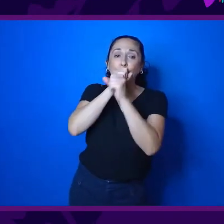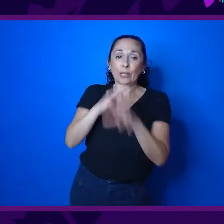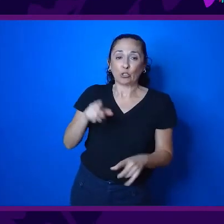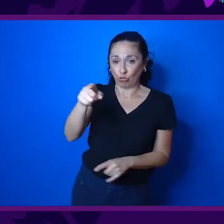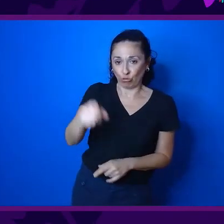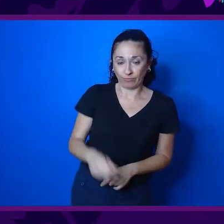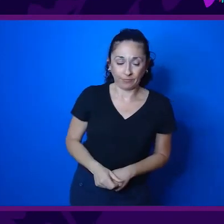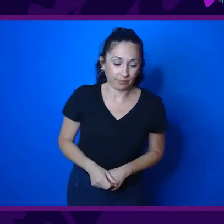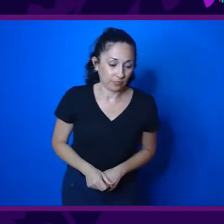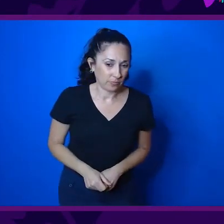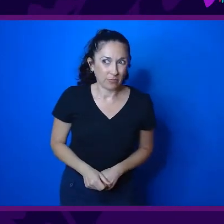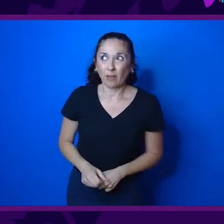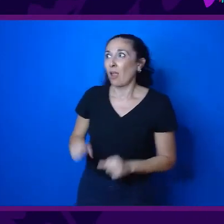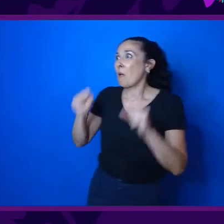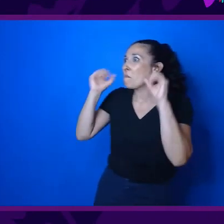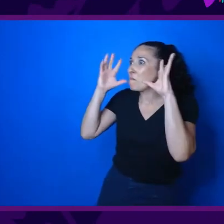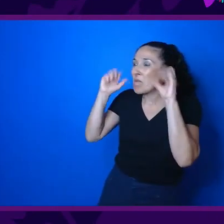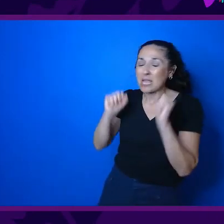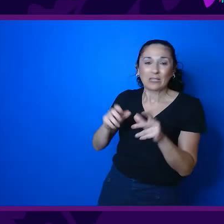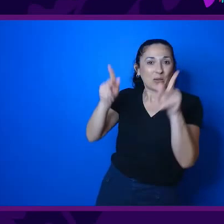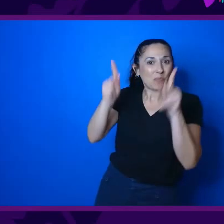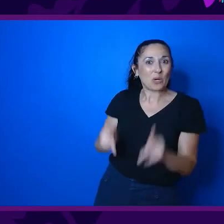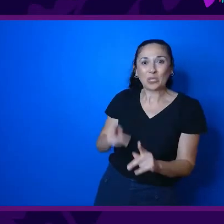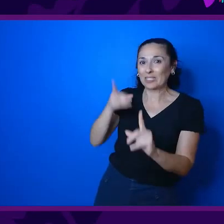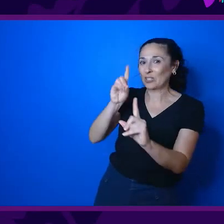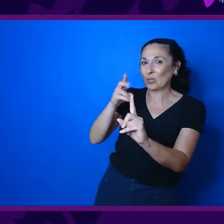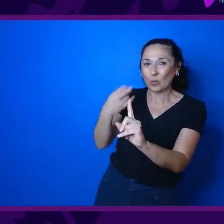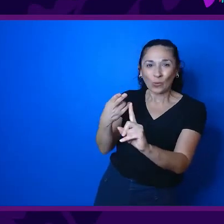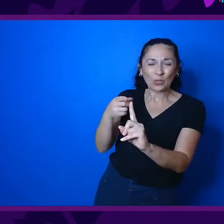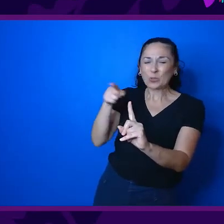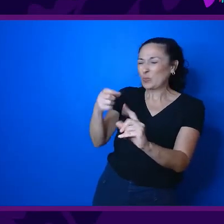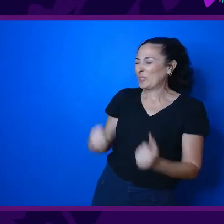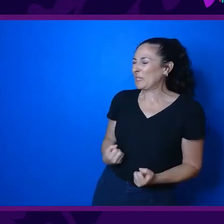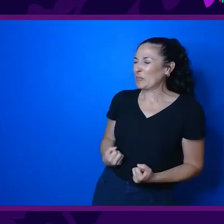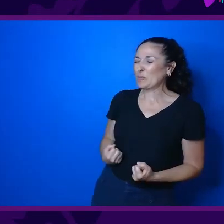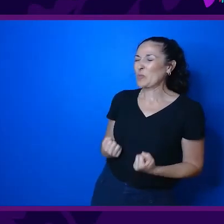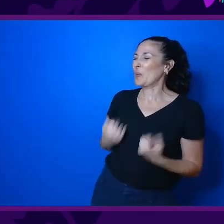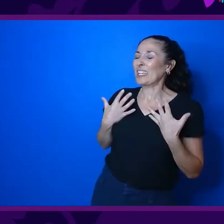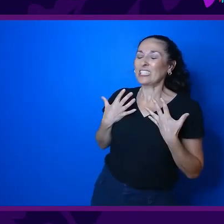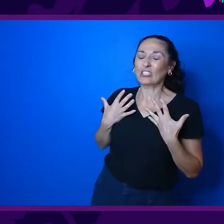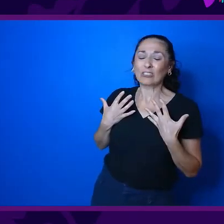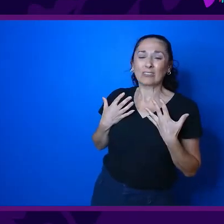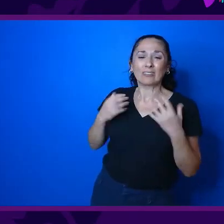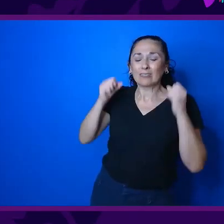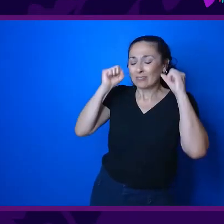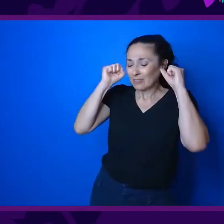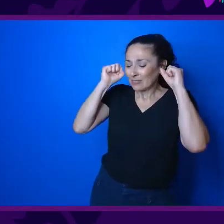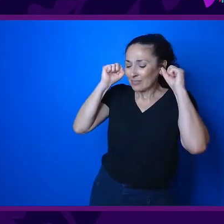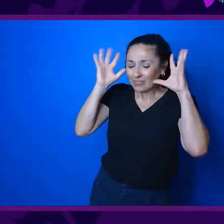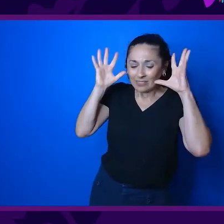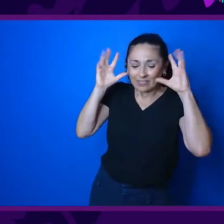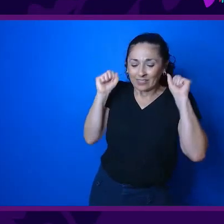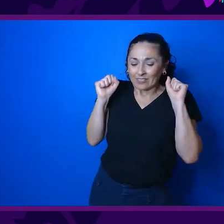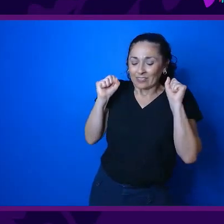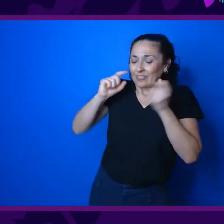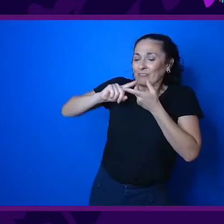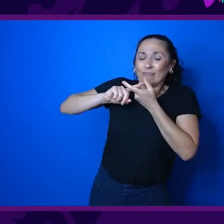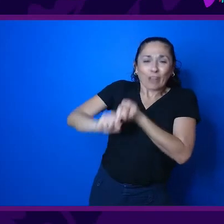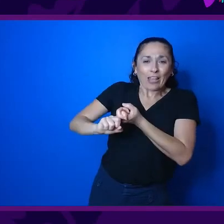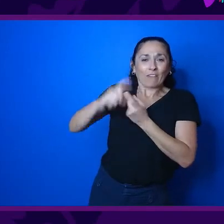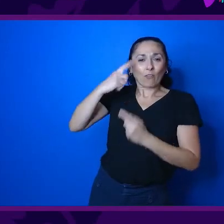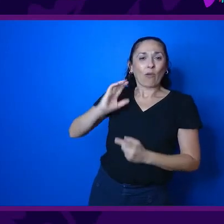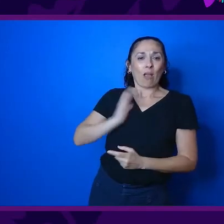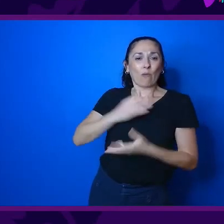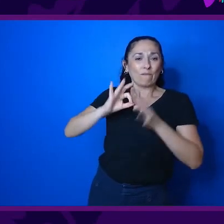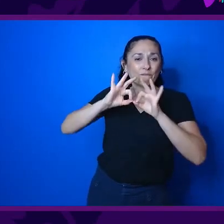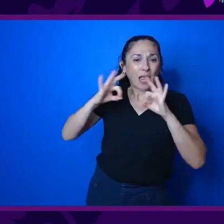person you are, Dolores. You are such an inspiration and have been an incredible friend to our family for